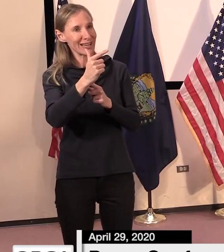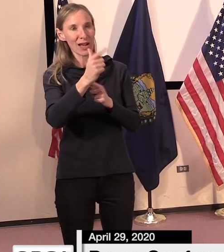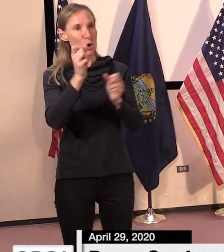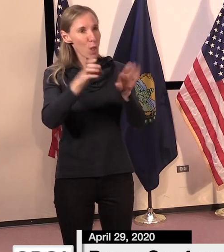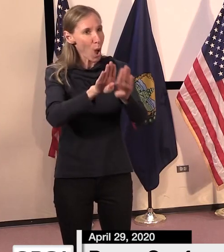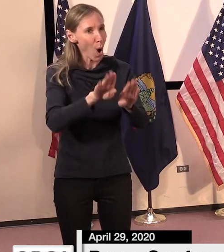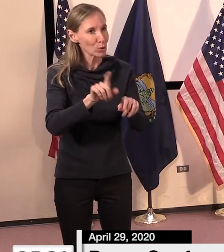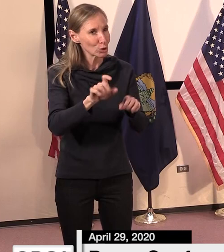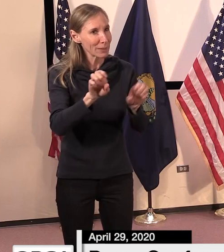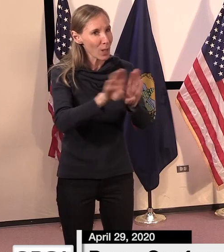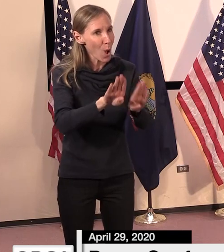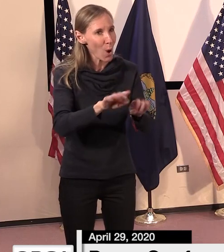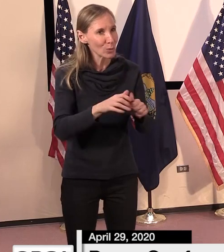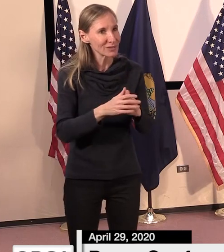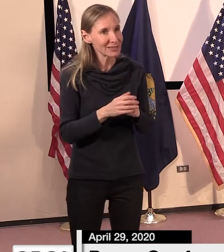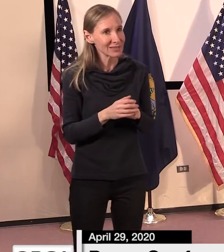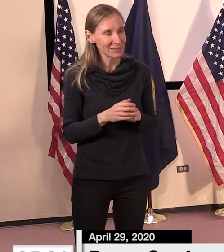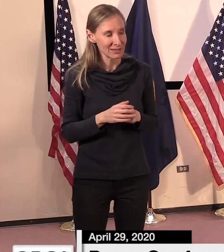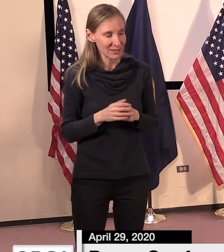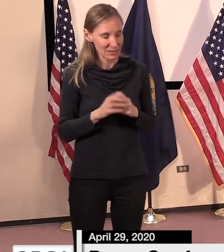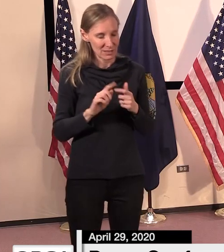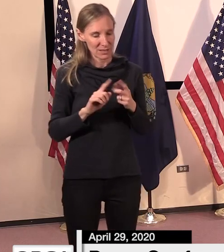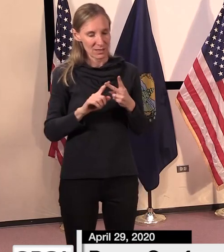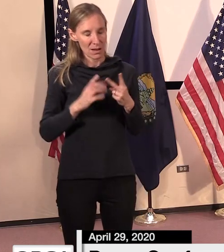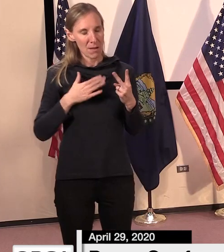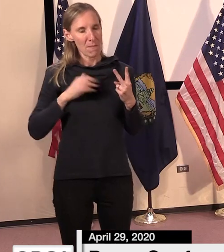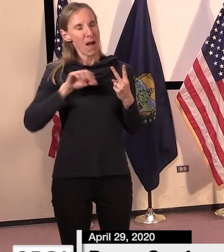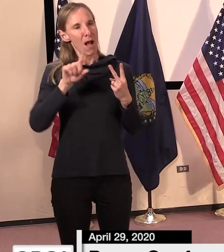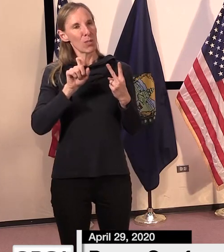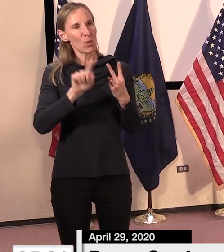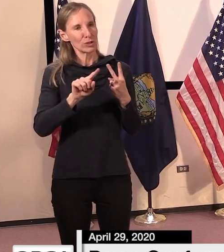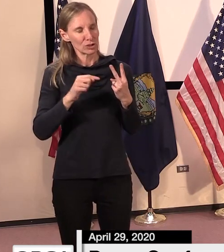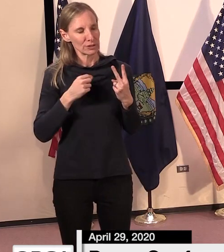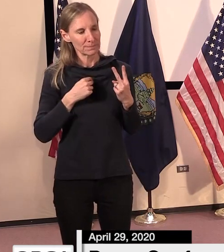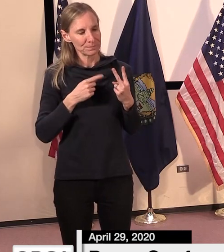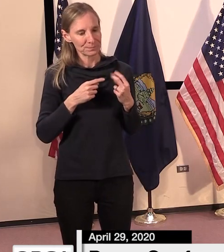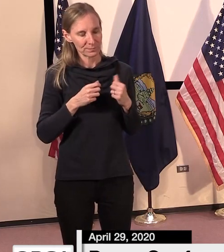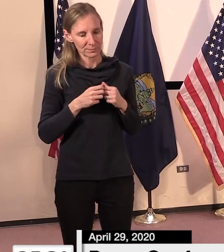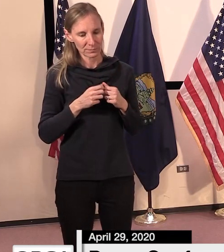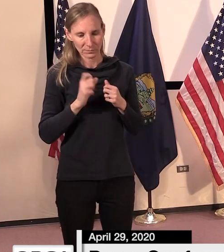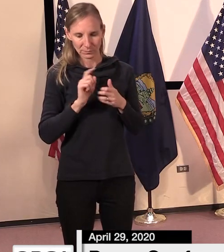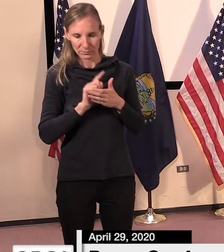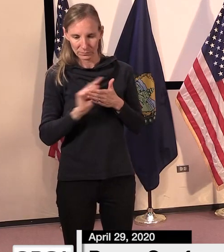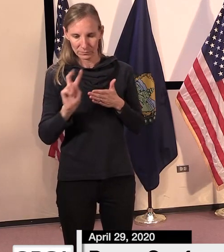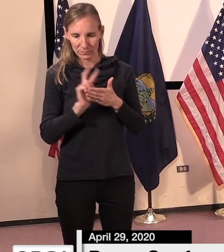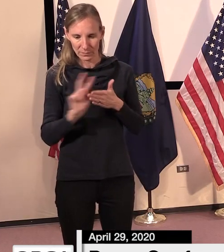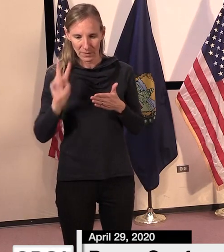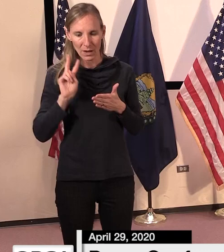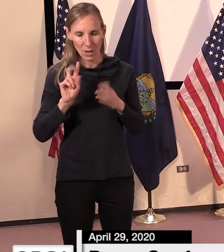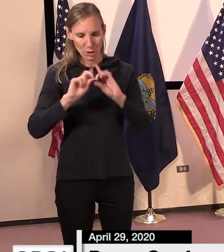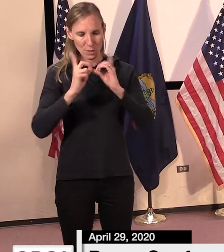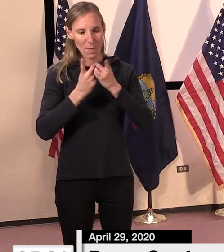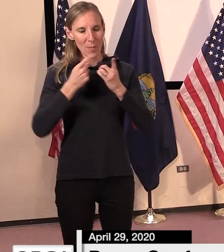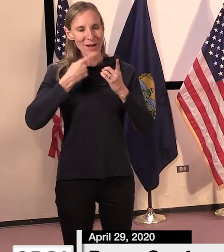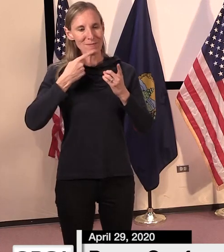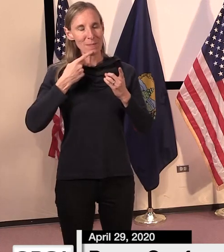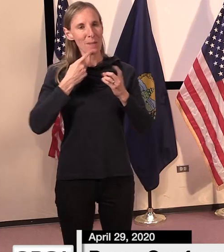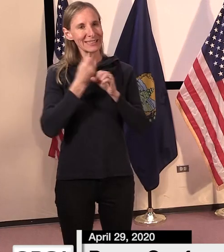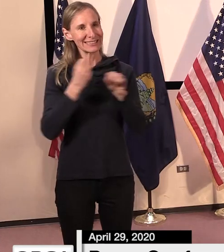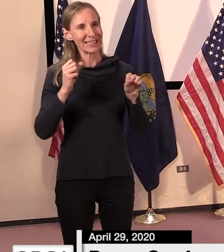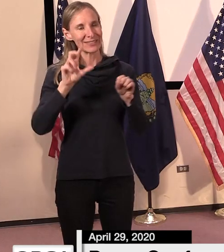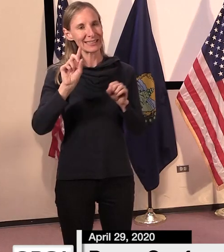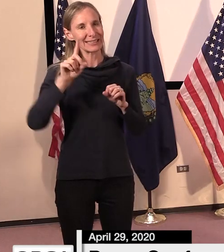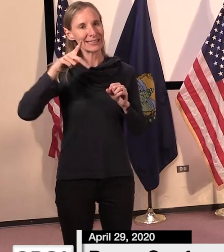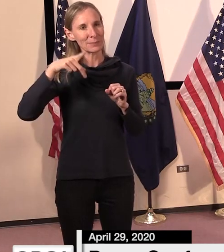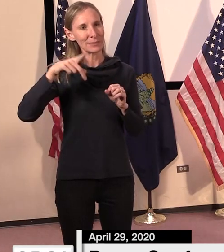Yeah. Okay. That leads me to my other question, which is that a few weeks ago, I know that the Department of Public Safety